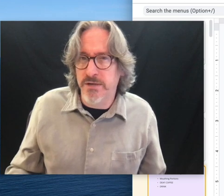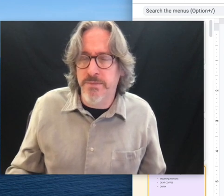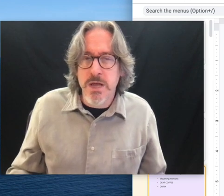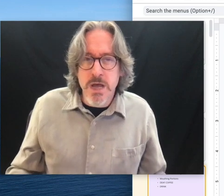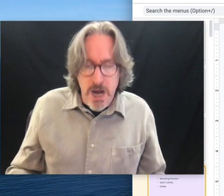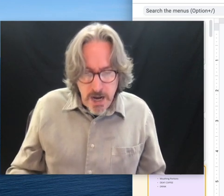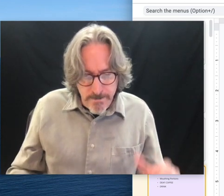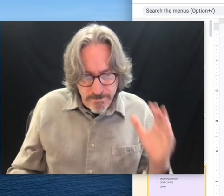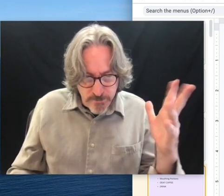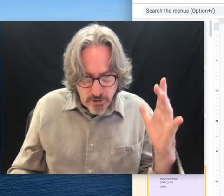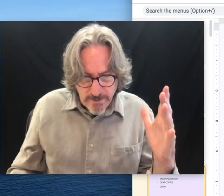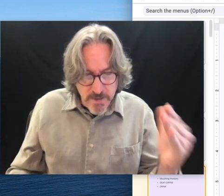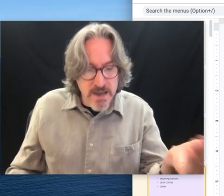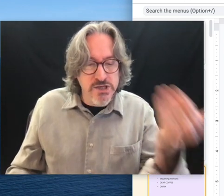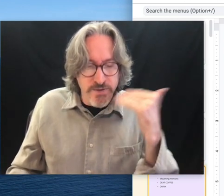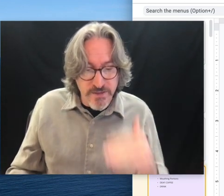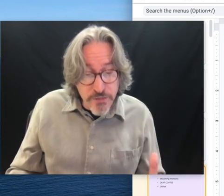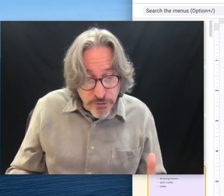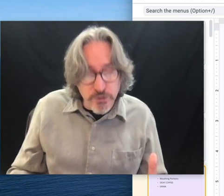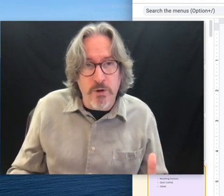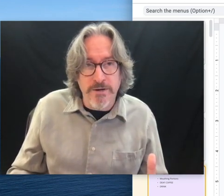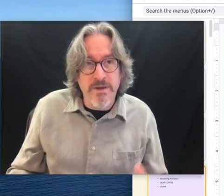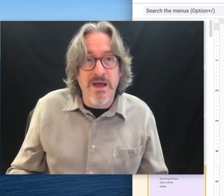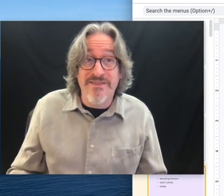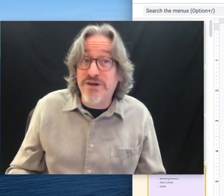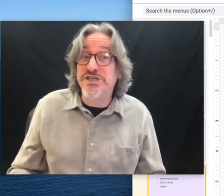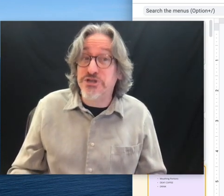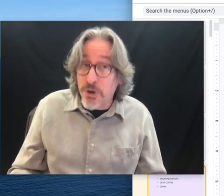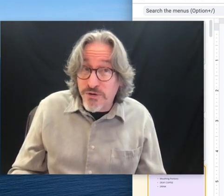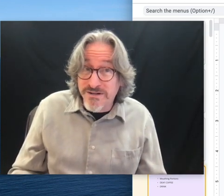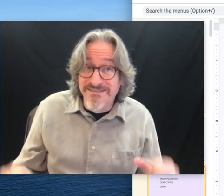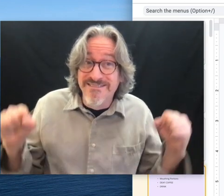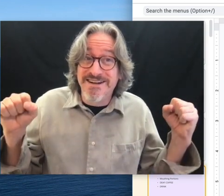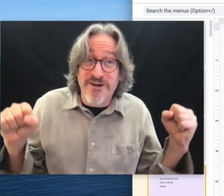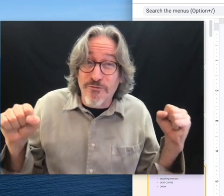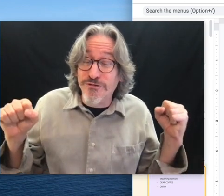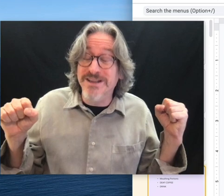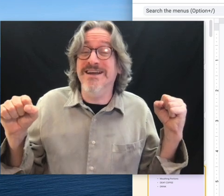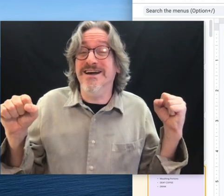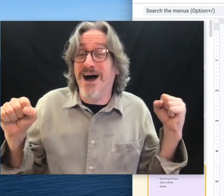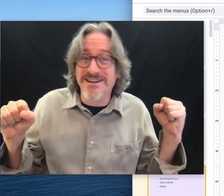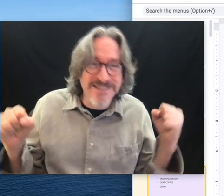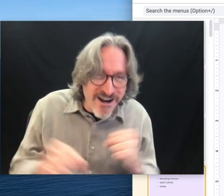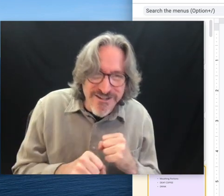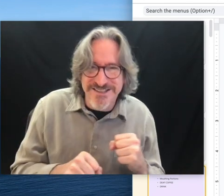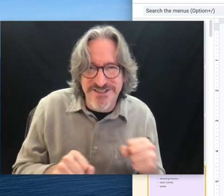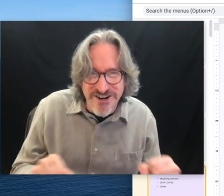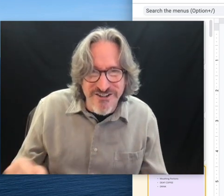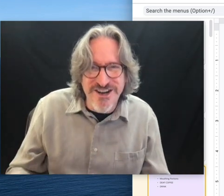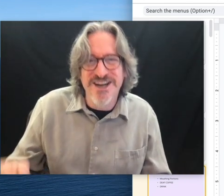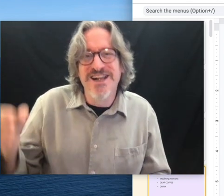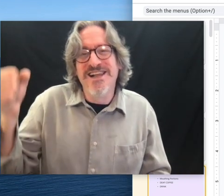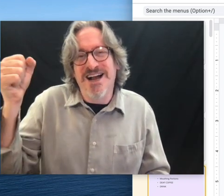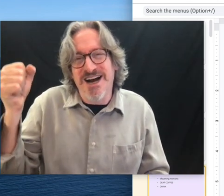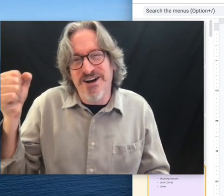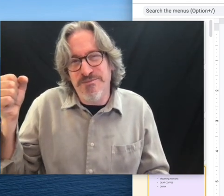common. Okay, so then the third one, there's a joke, a really hilarious